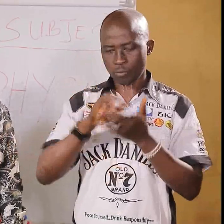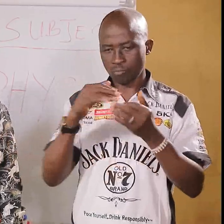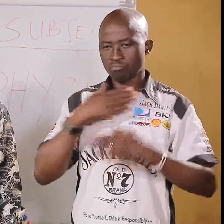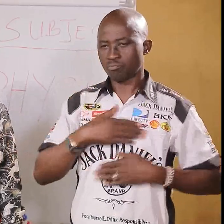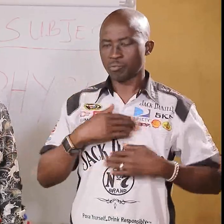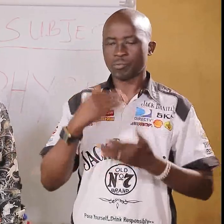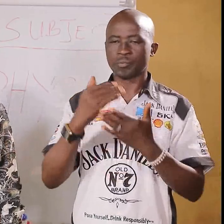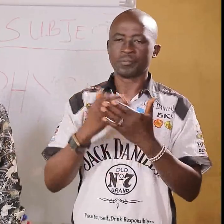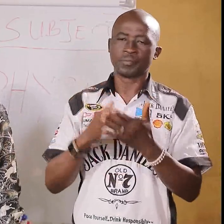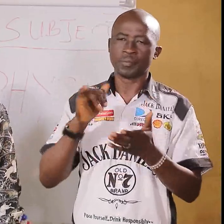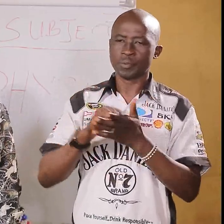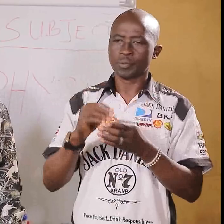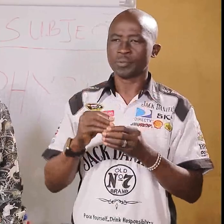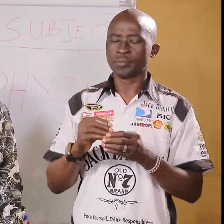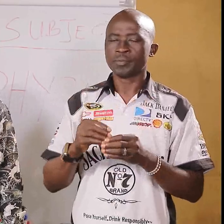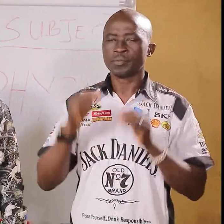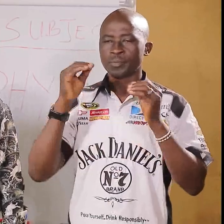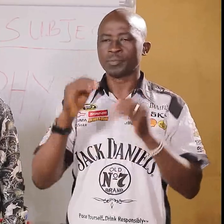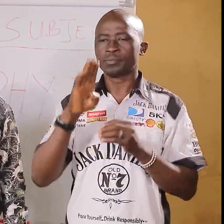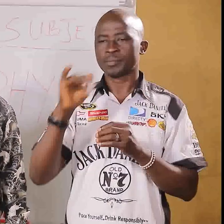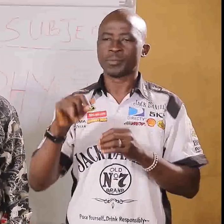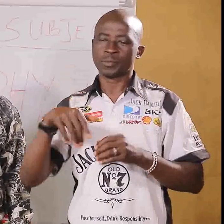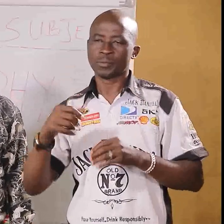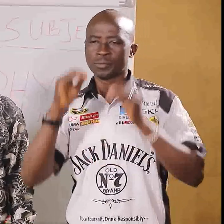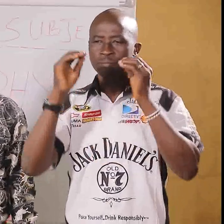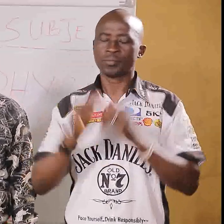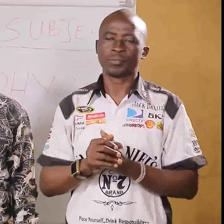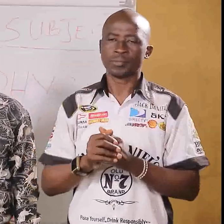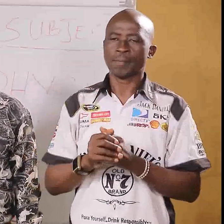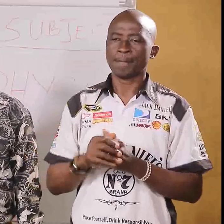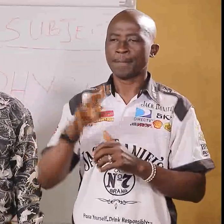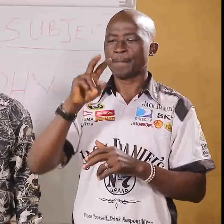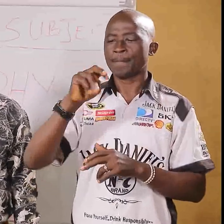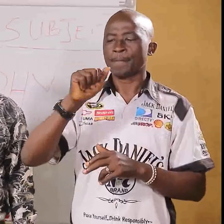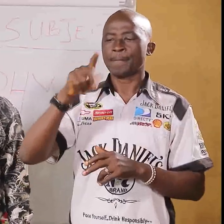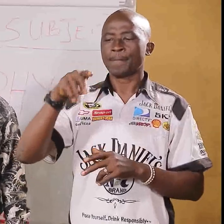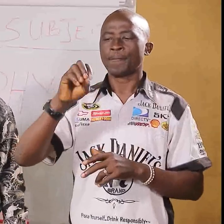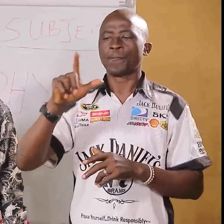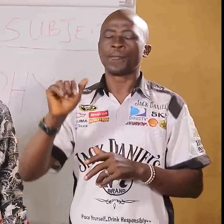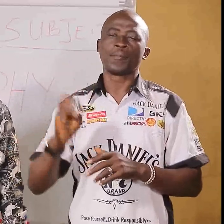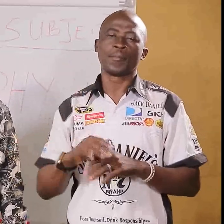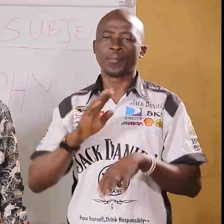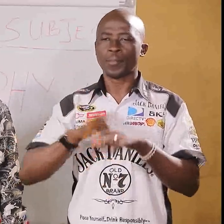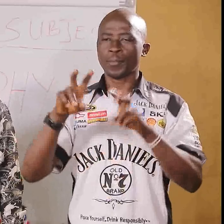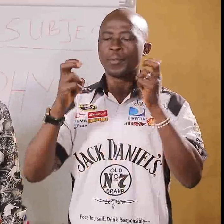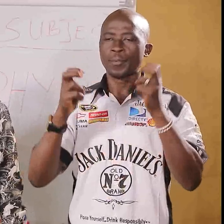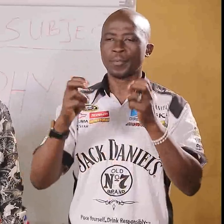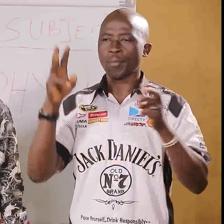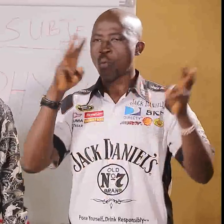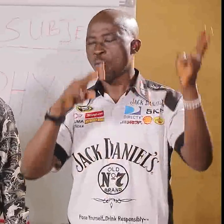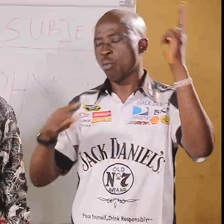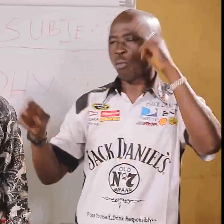has been delivered to you by my colleague, Mr. Napoleon Kure, on the topic